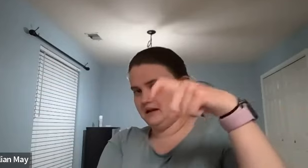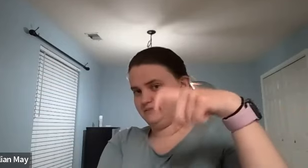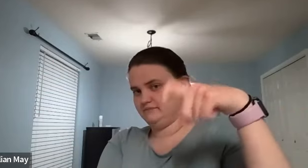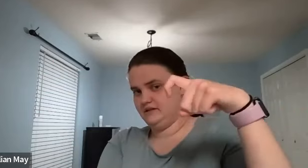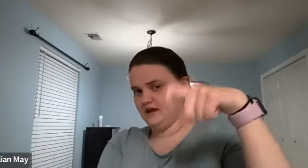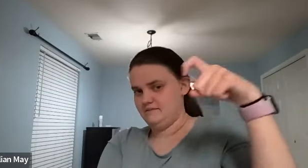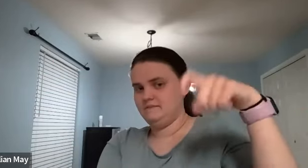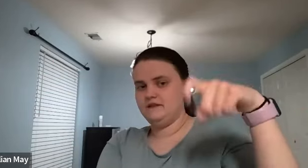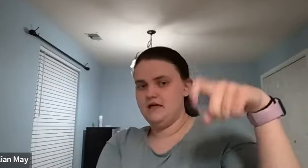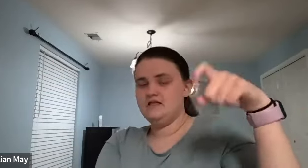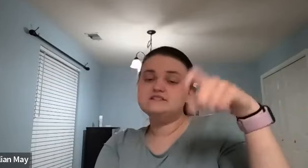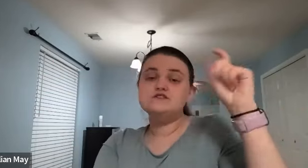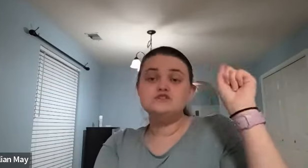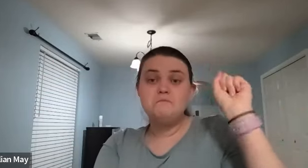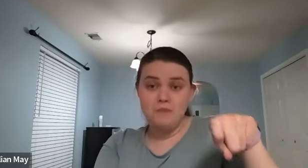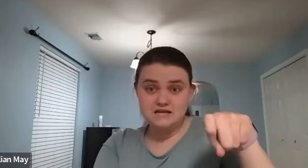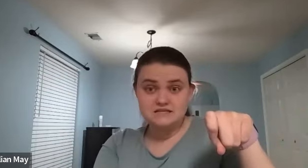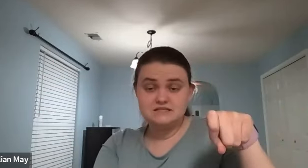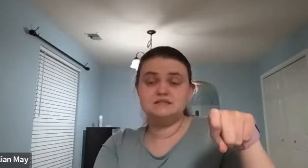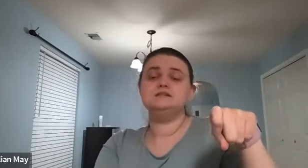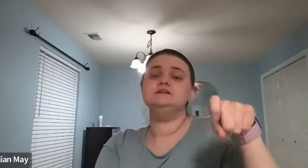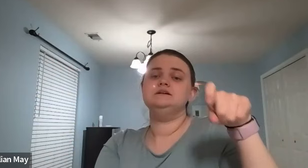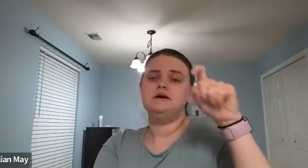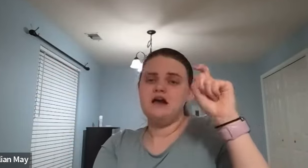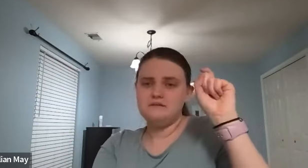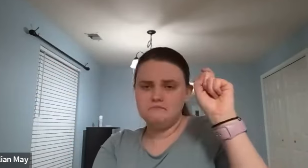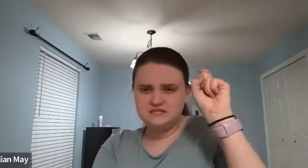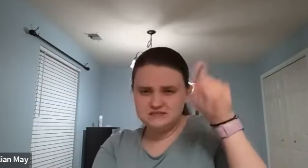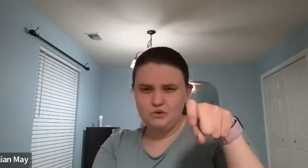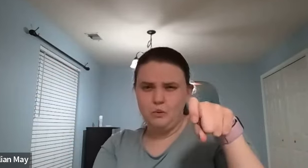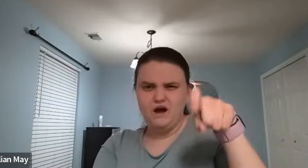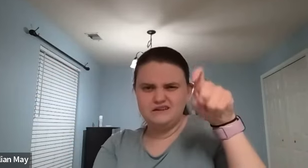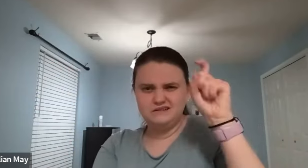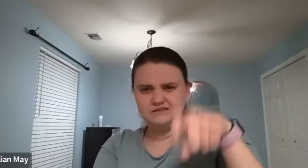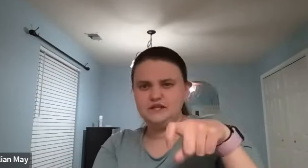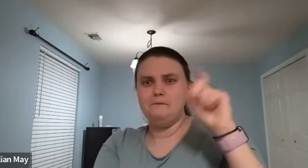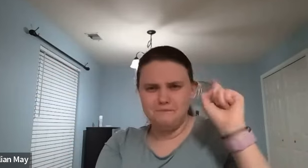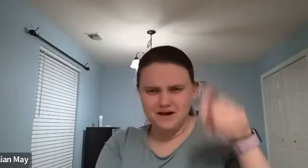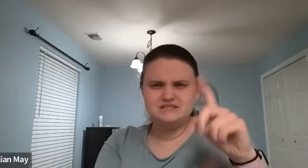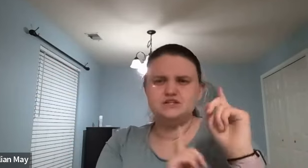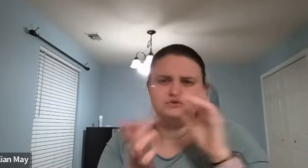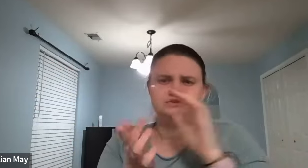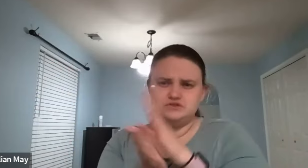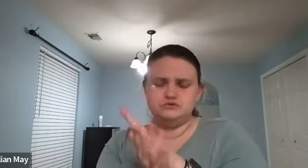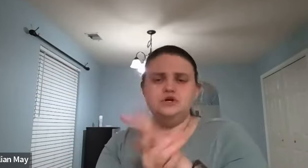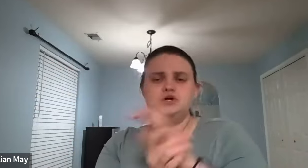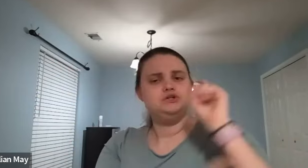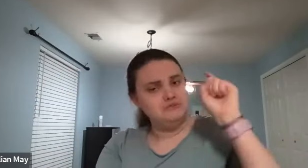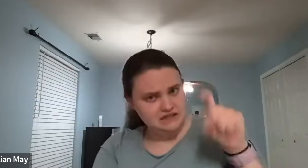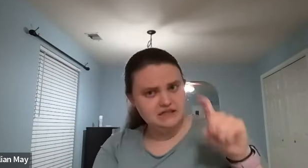Tap. Yeah. This is also must. I think must is more one, like you must go to school. You